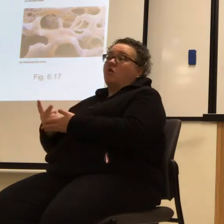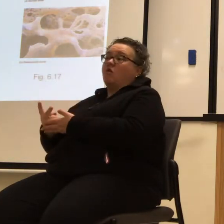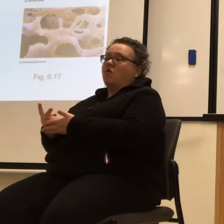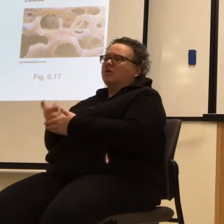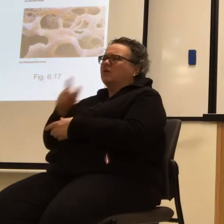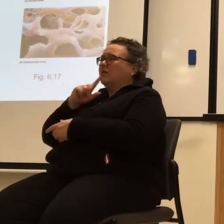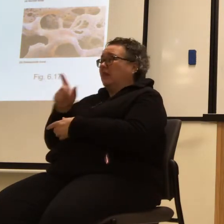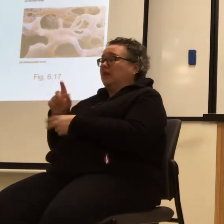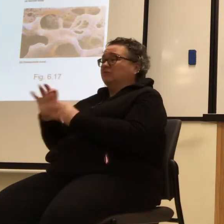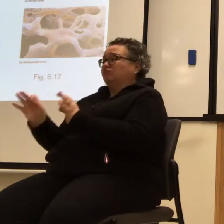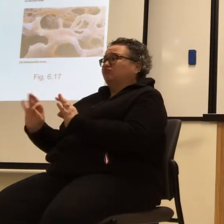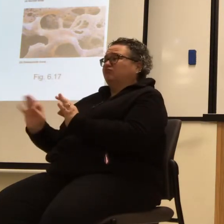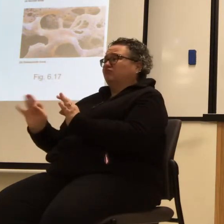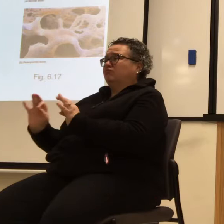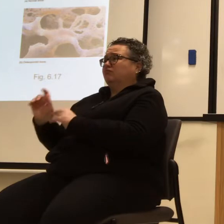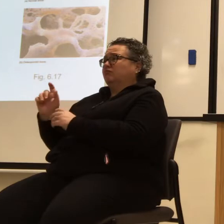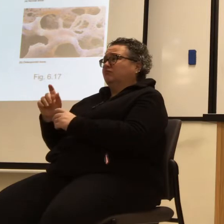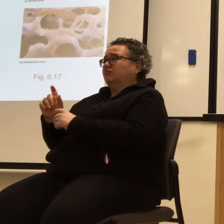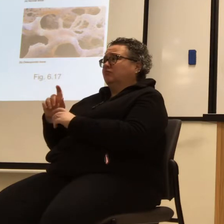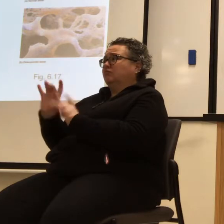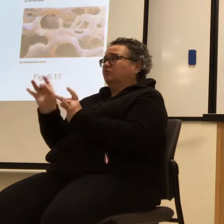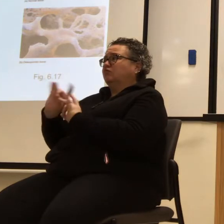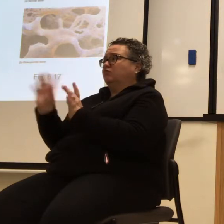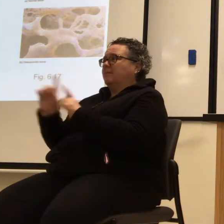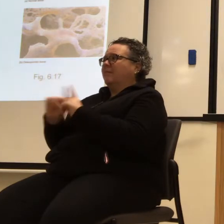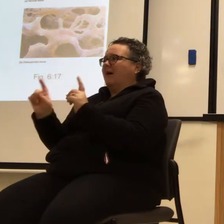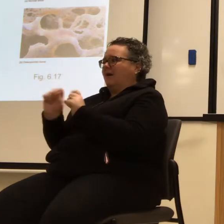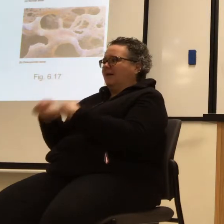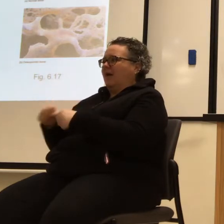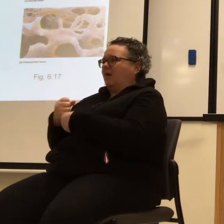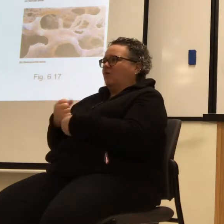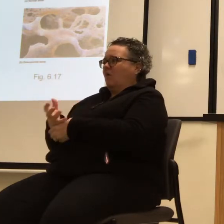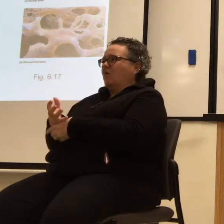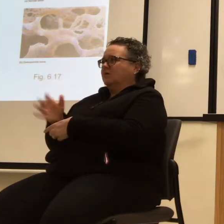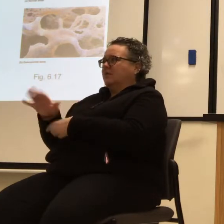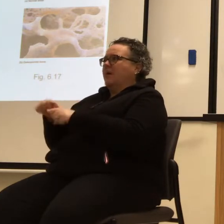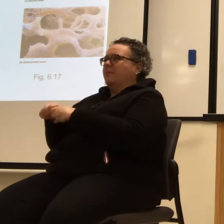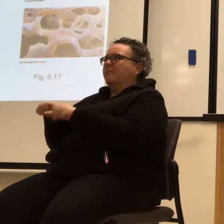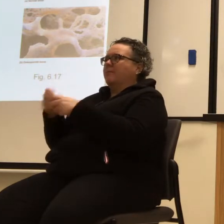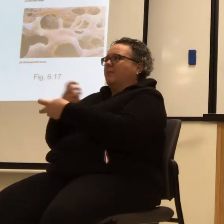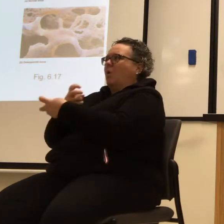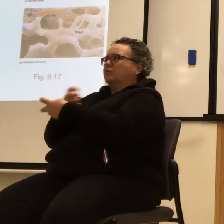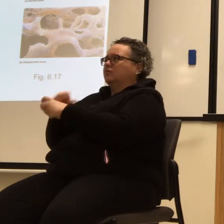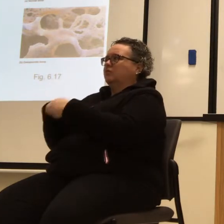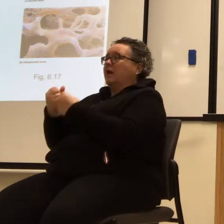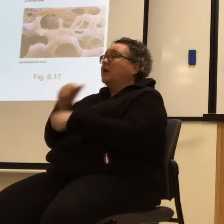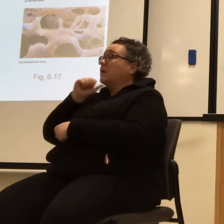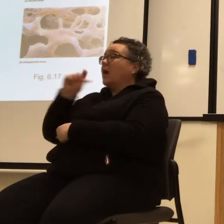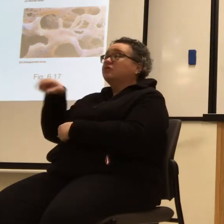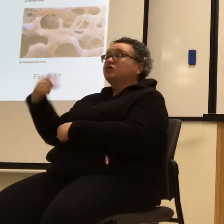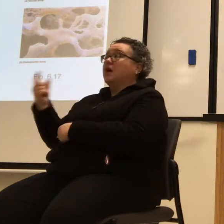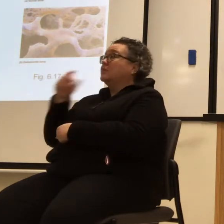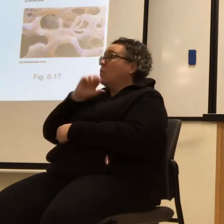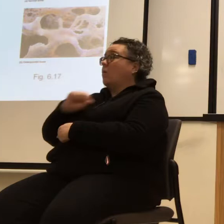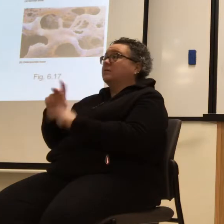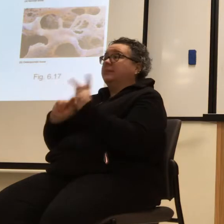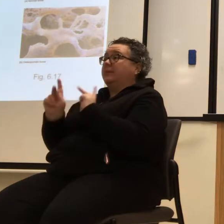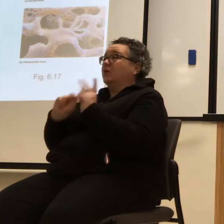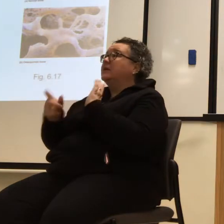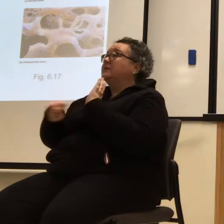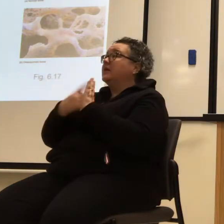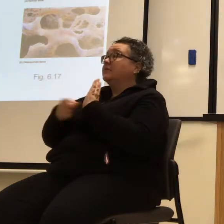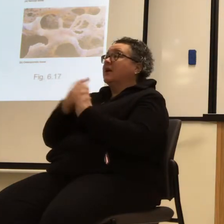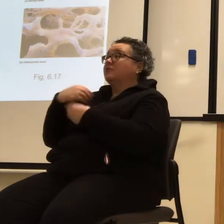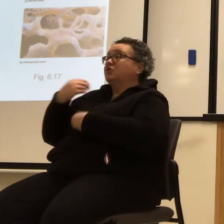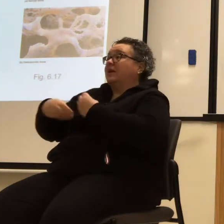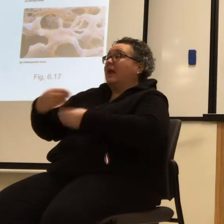trauma can cause the bones to break. Okay, it's not just old people. I mean, sometimes there's genetics, right? You have a